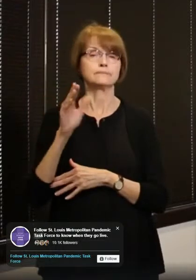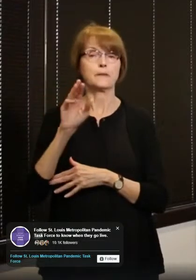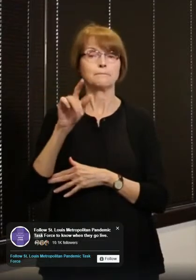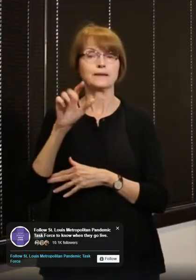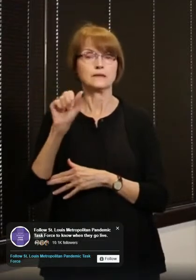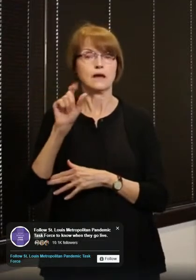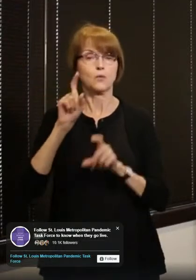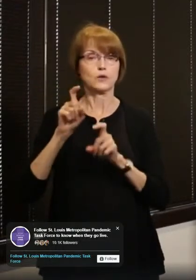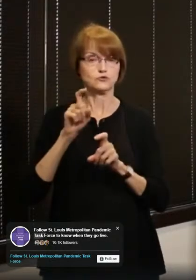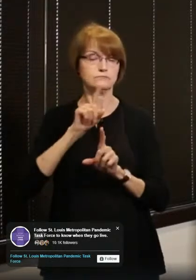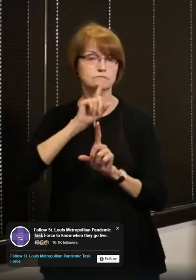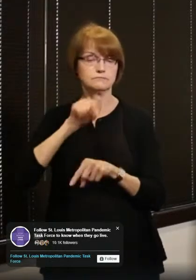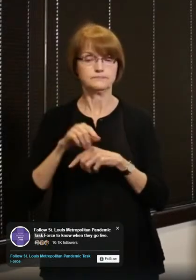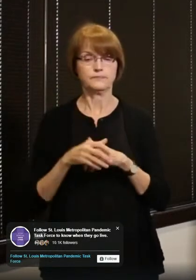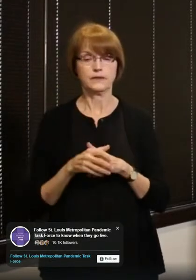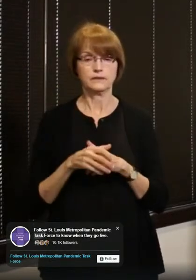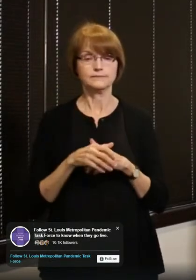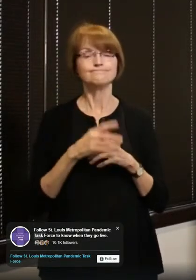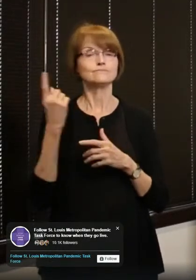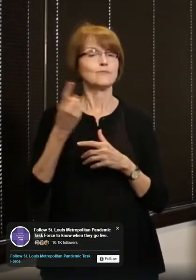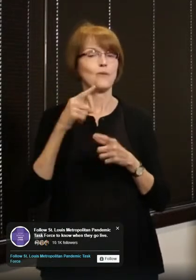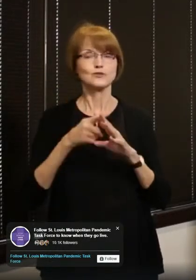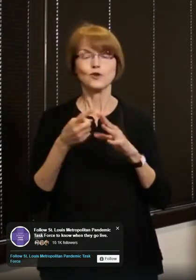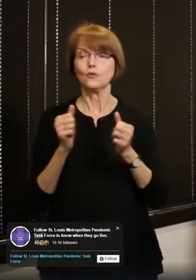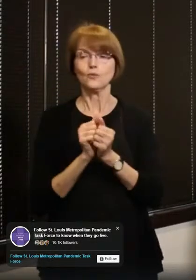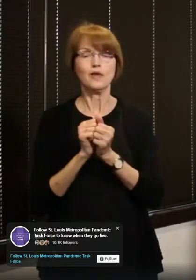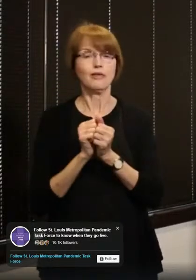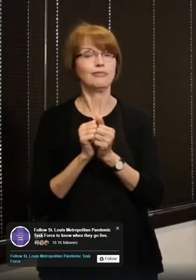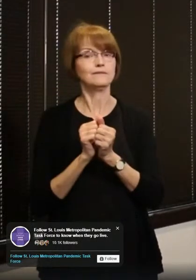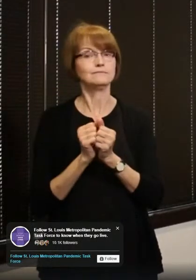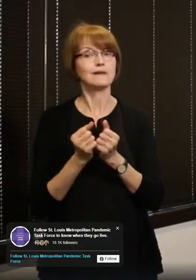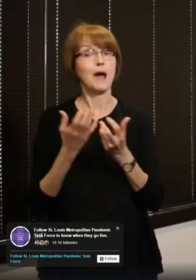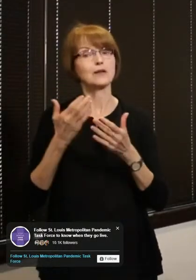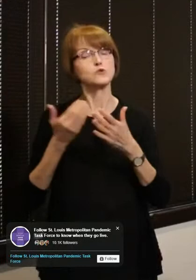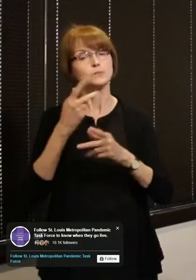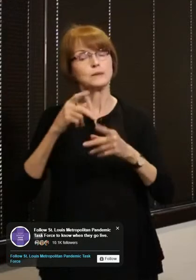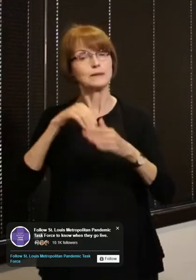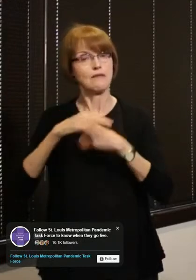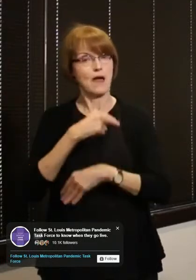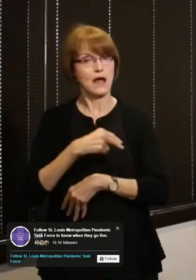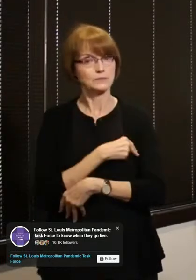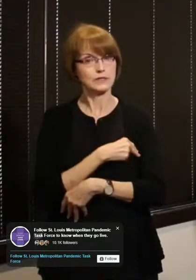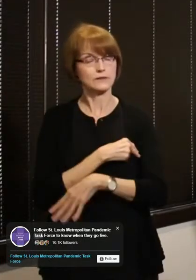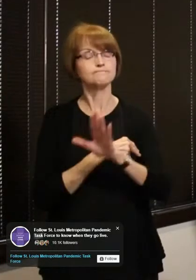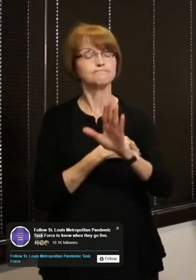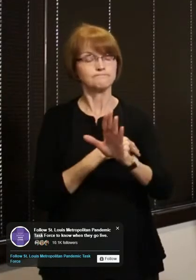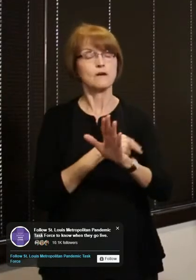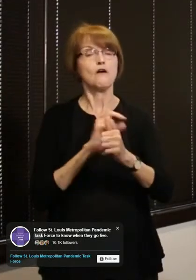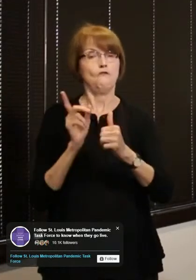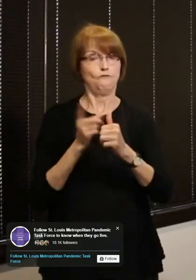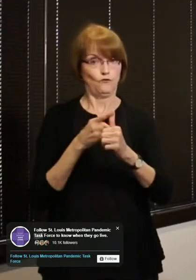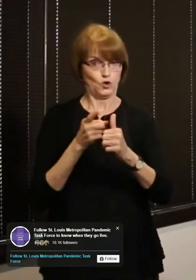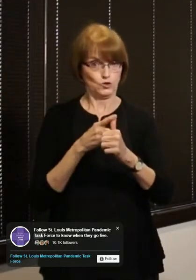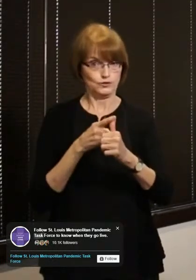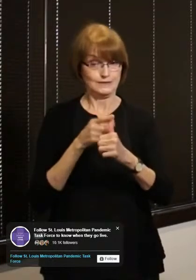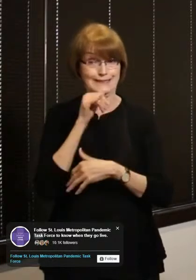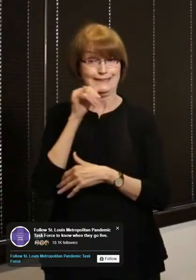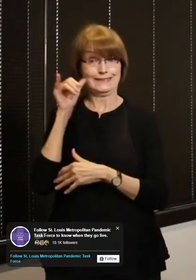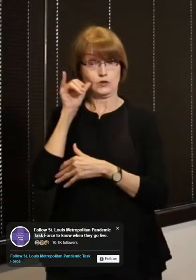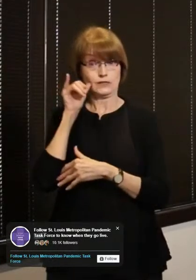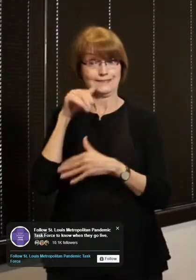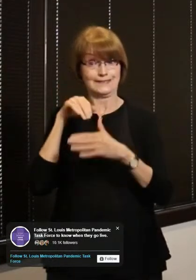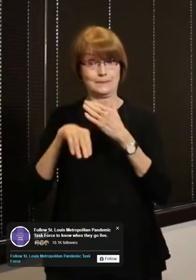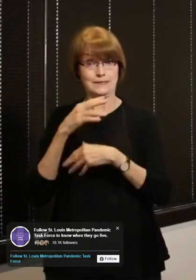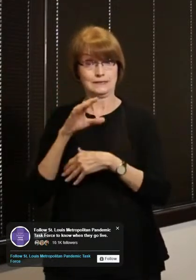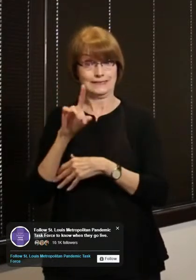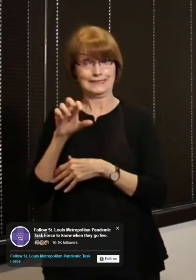So as always, we start with our hospital admissions data. But first, I wanted to make a correction on our admissions data from yesterday